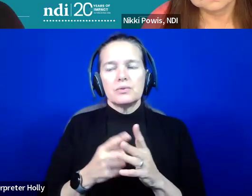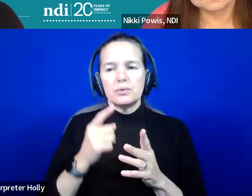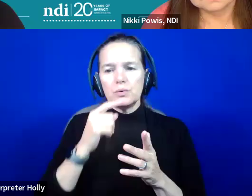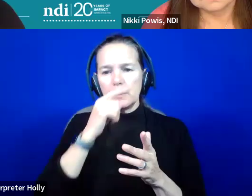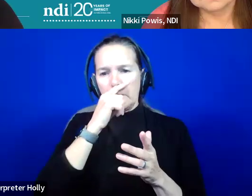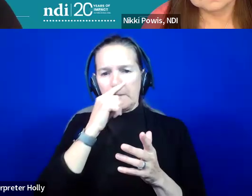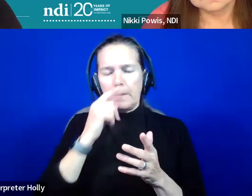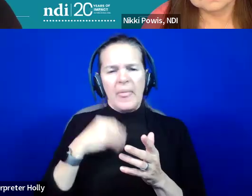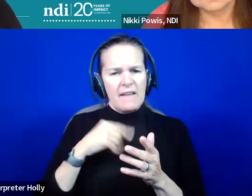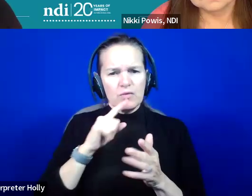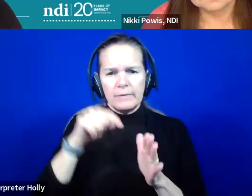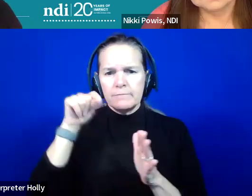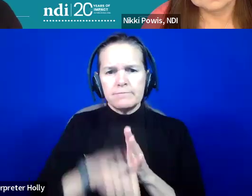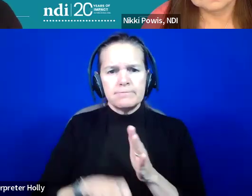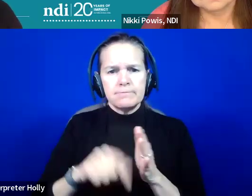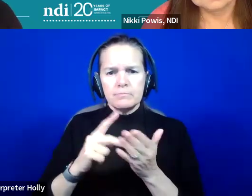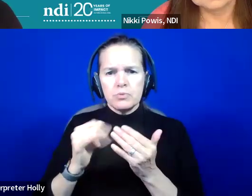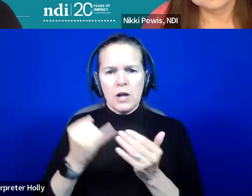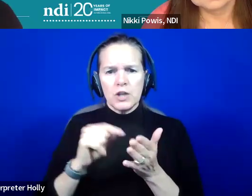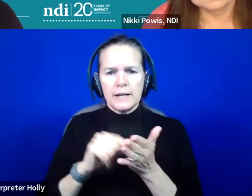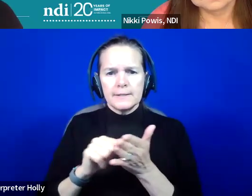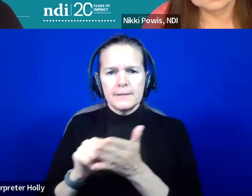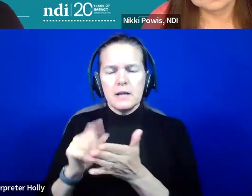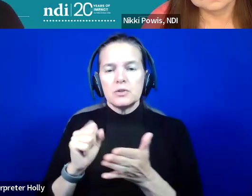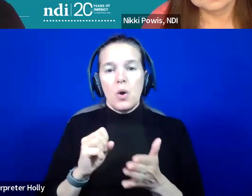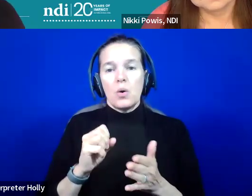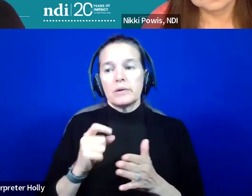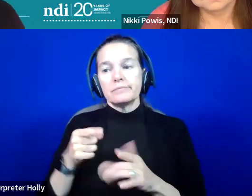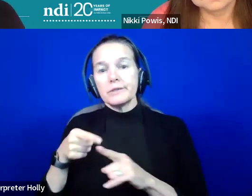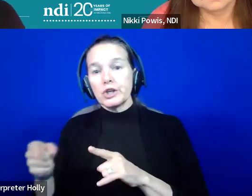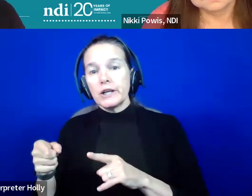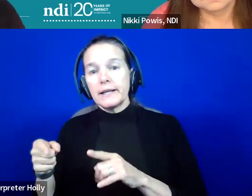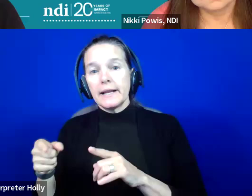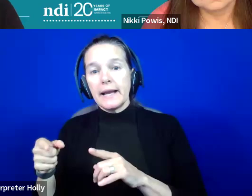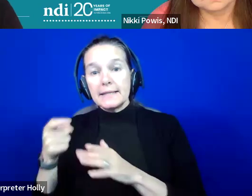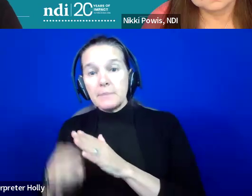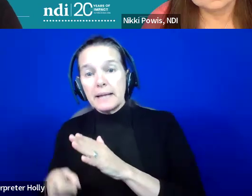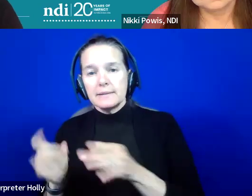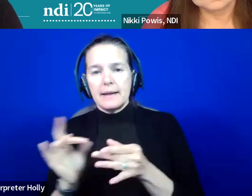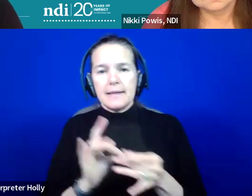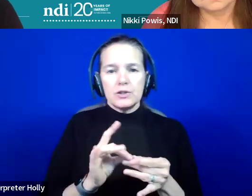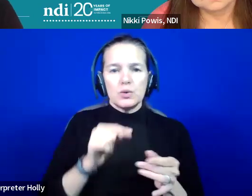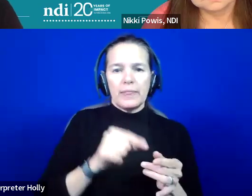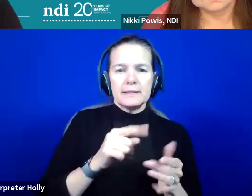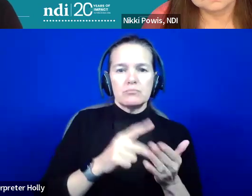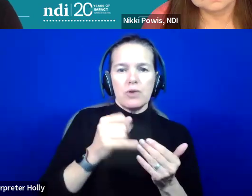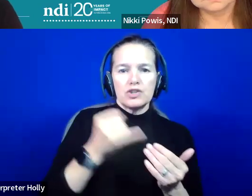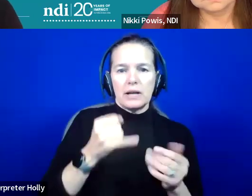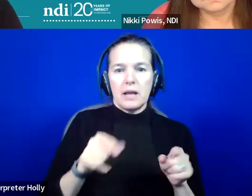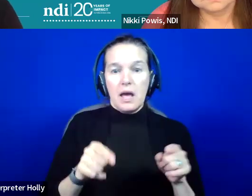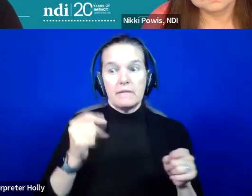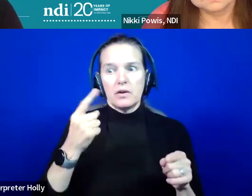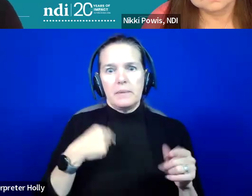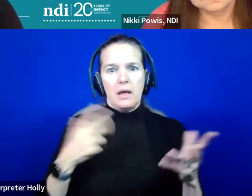my projects and really attach certain expenses to certain projects so I could really see the true cost. And that to me was totally alien. I mean, I had